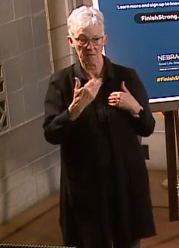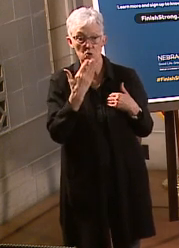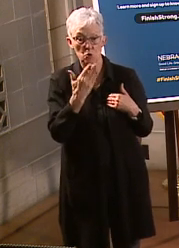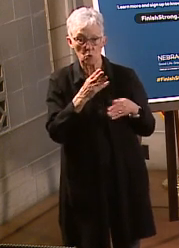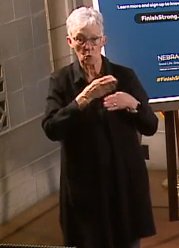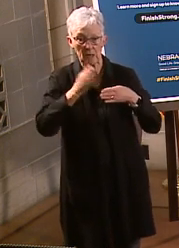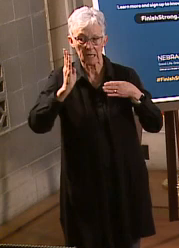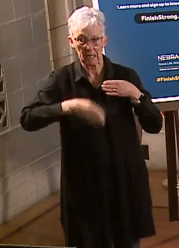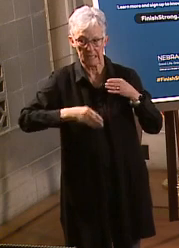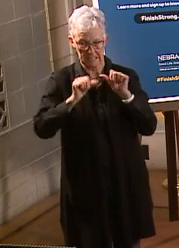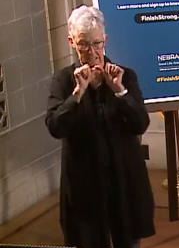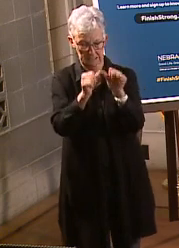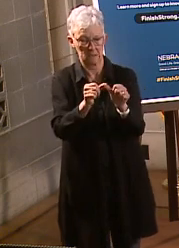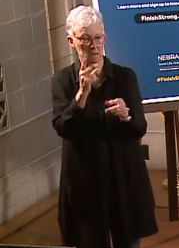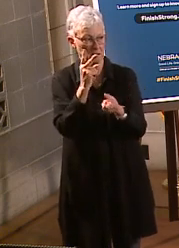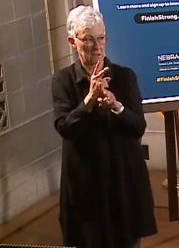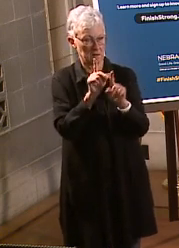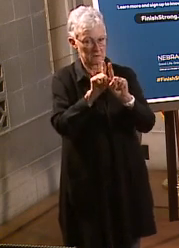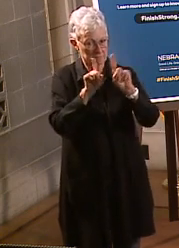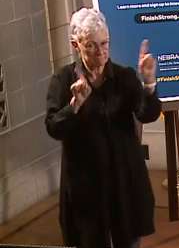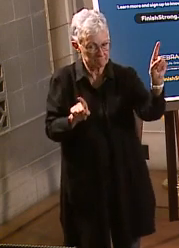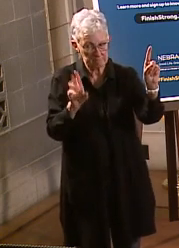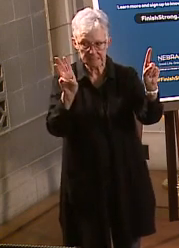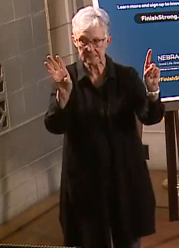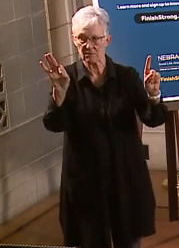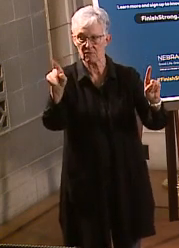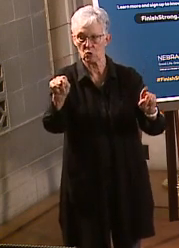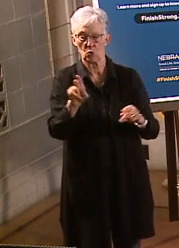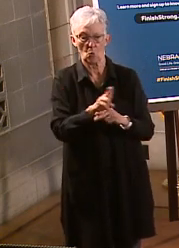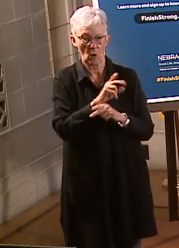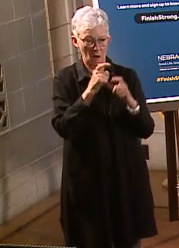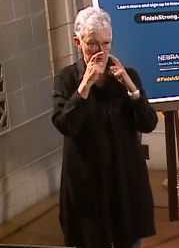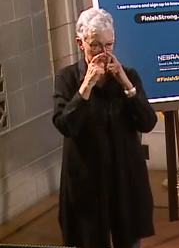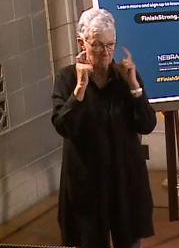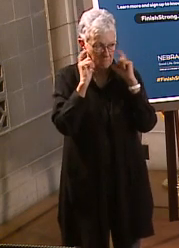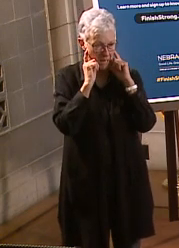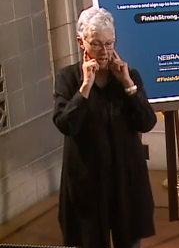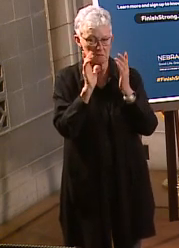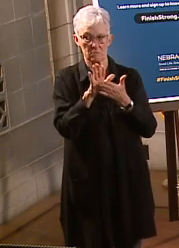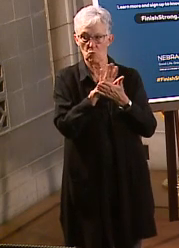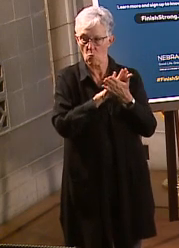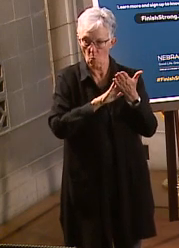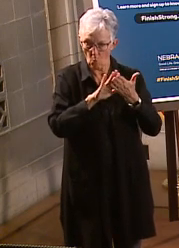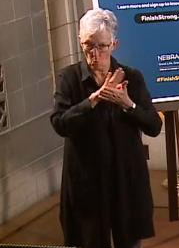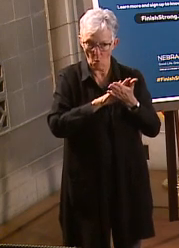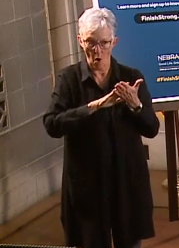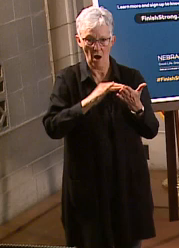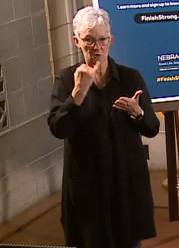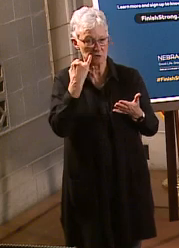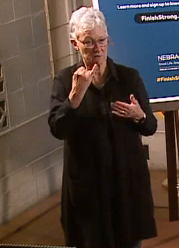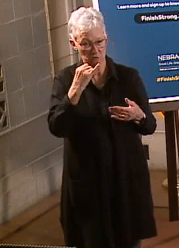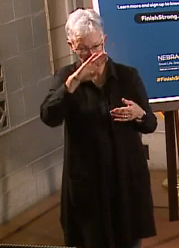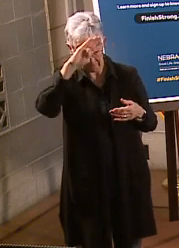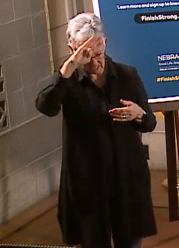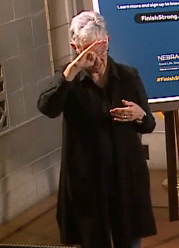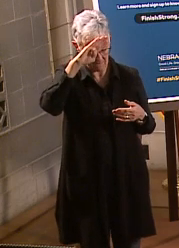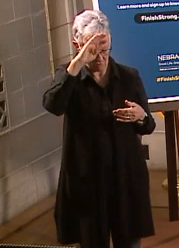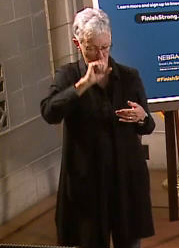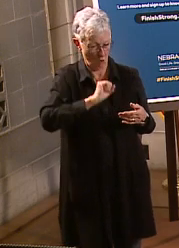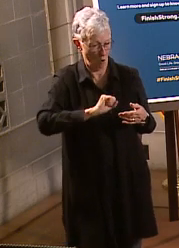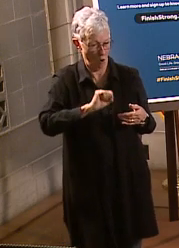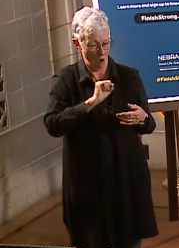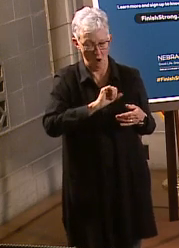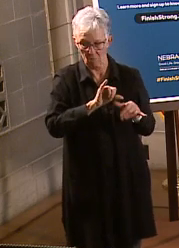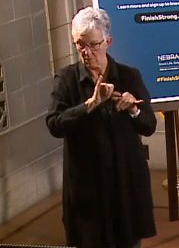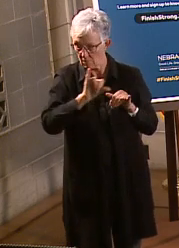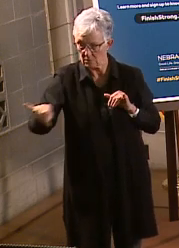Please remember to continue to keep that 6 foot of distance, wear a mask, wash your hands, stay home if you've got that fever, that cough, or lost sense of taste or